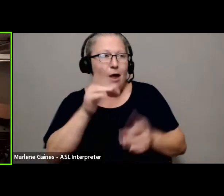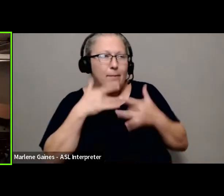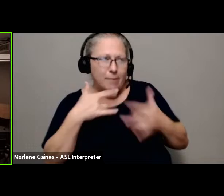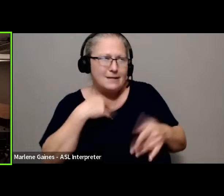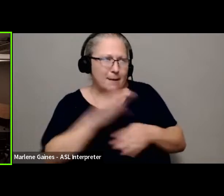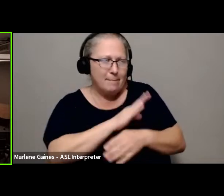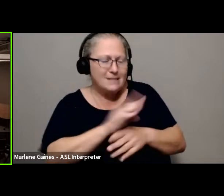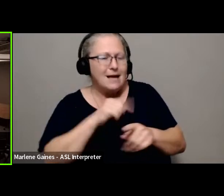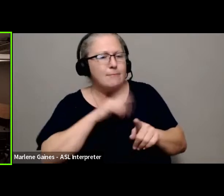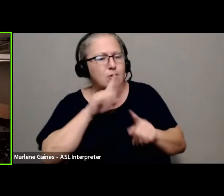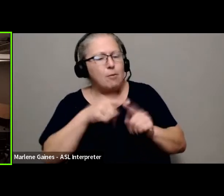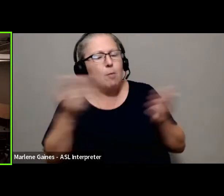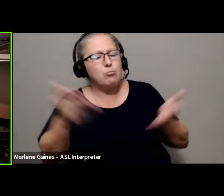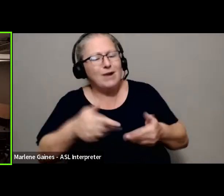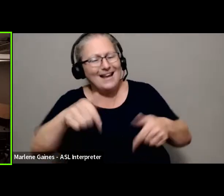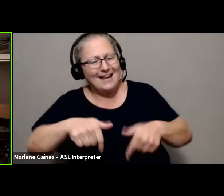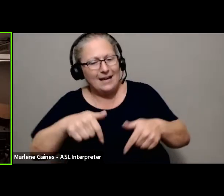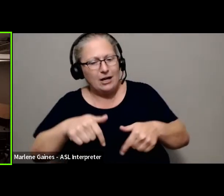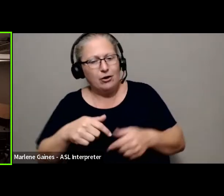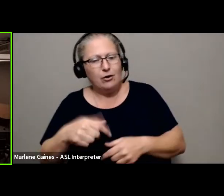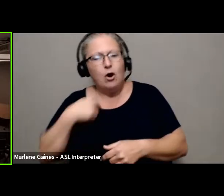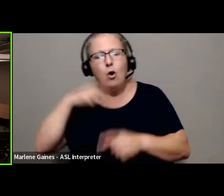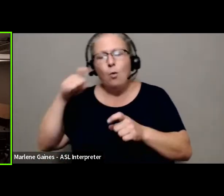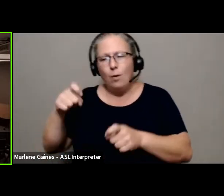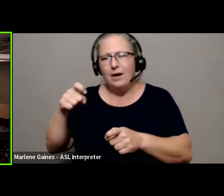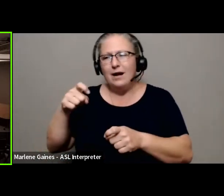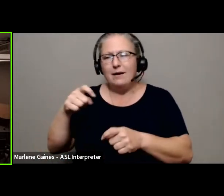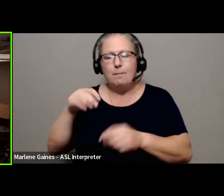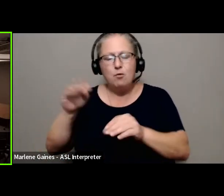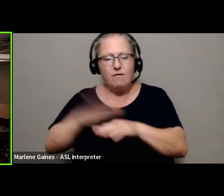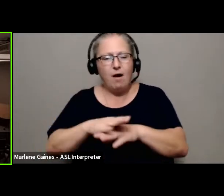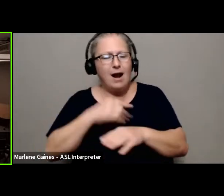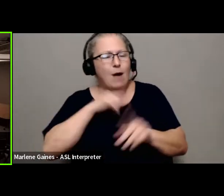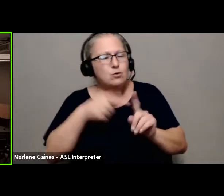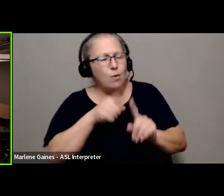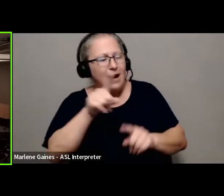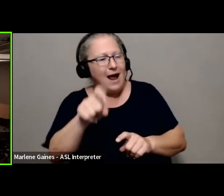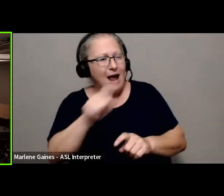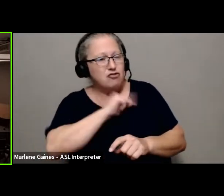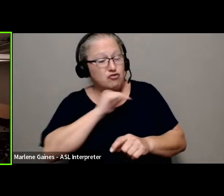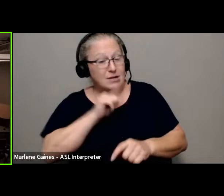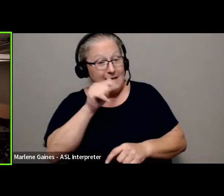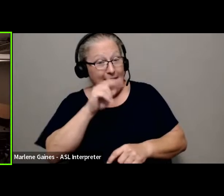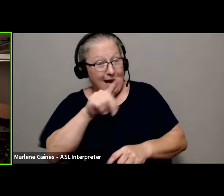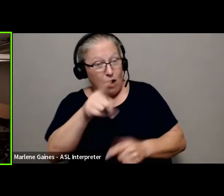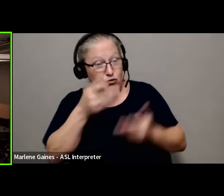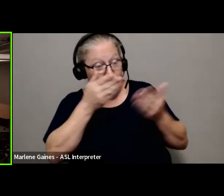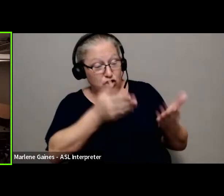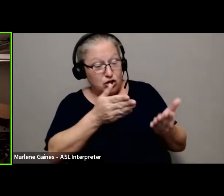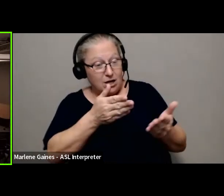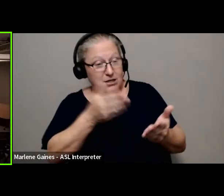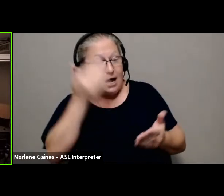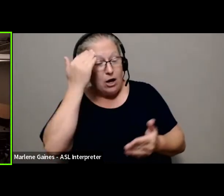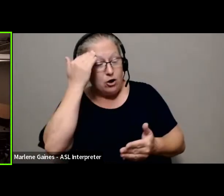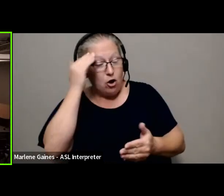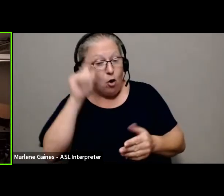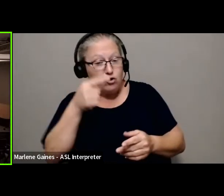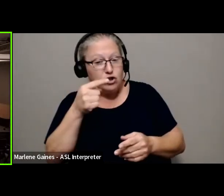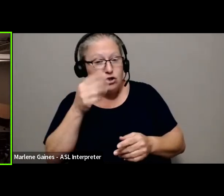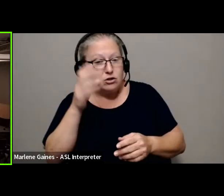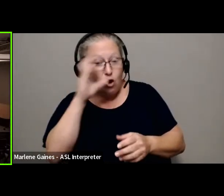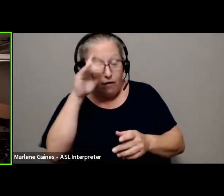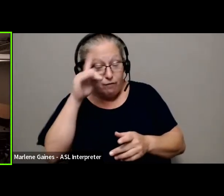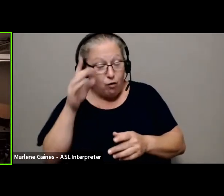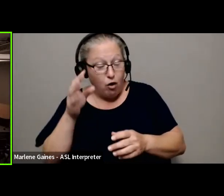mean bringing it here. And bringing Okay, it we to need to study move on, session. Yeah, I but was just gonna ask, Trustee Lynn, are you suggesting, because I know they're just looking for direction, are